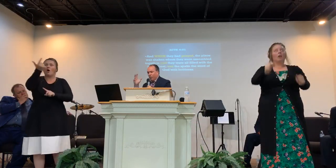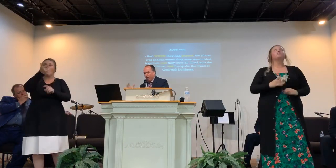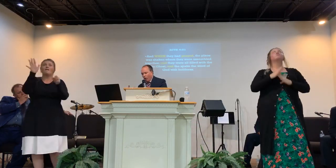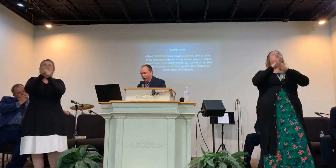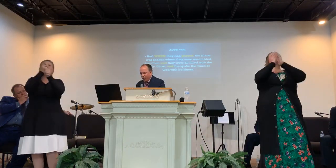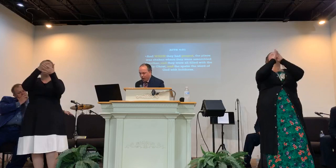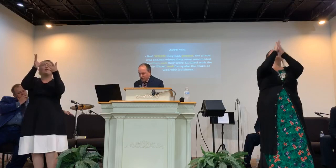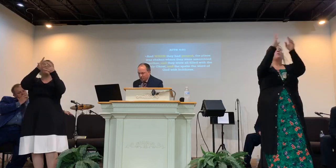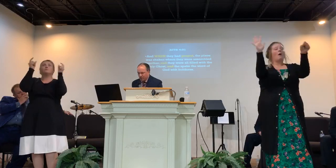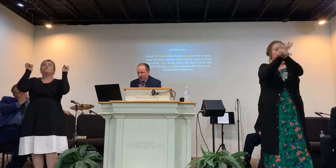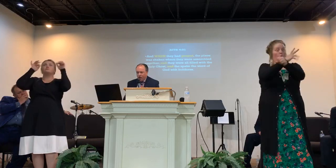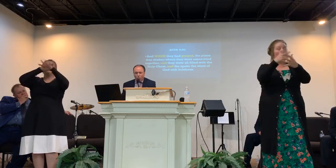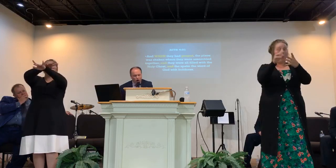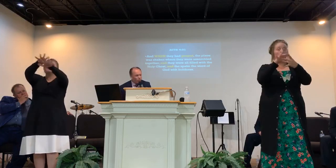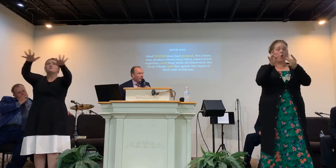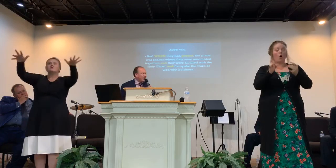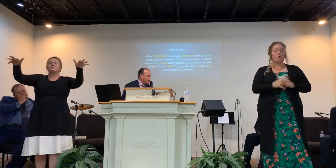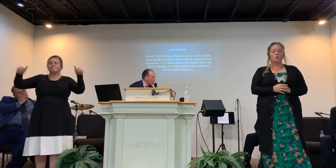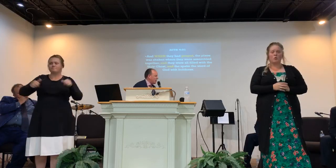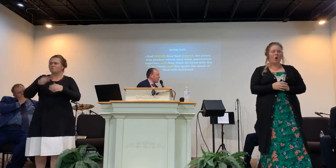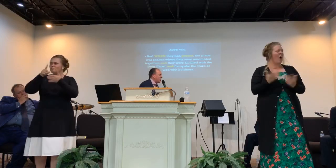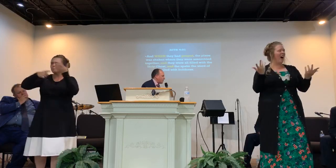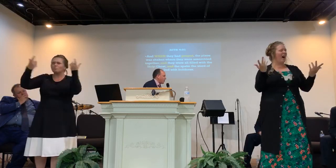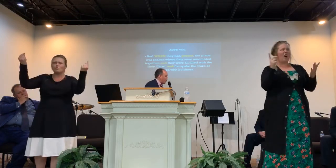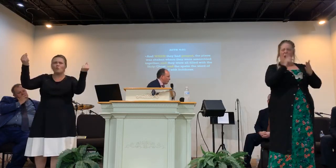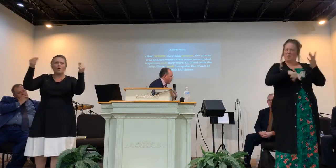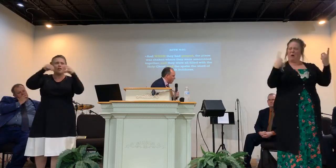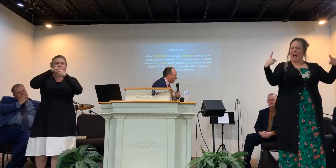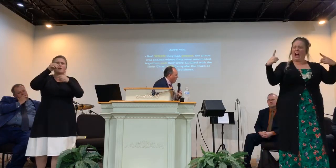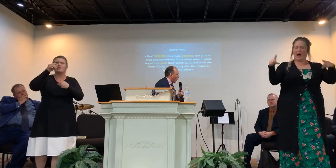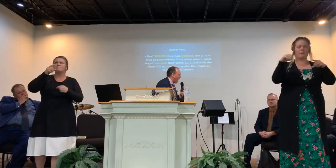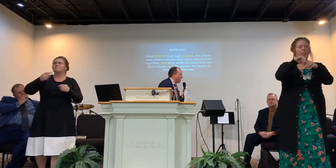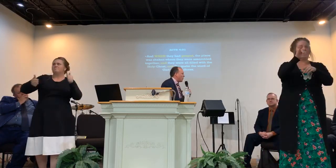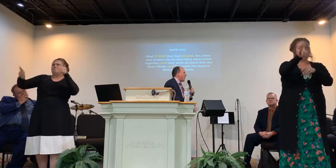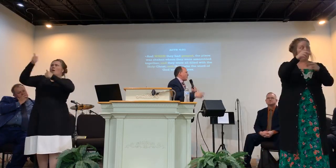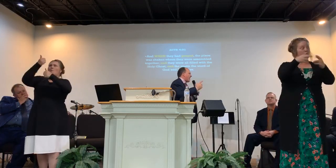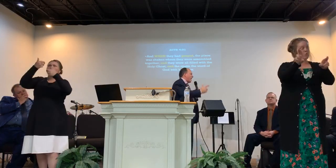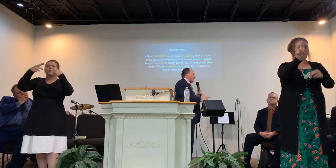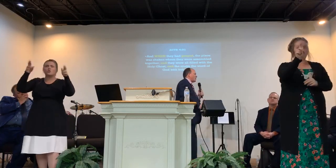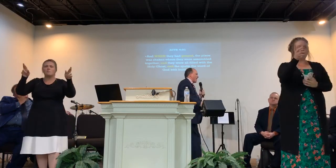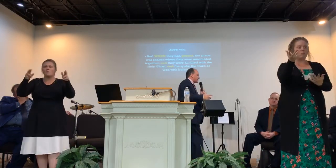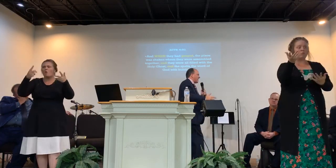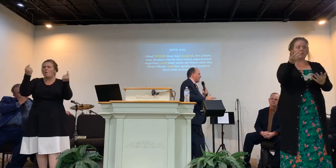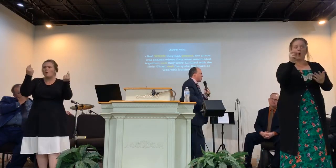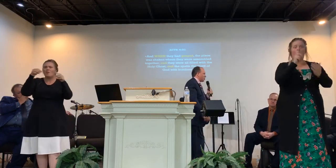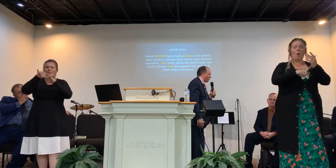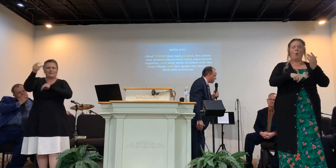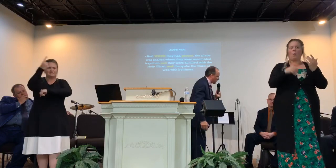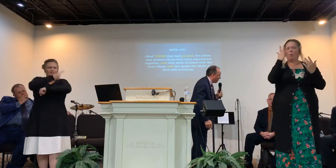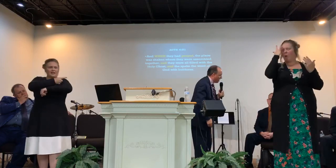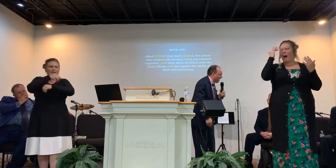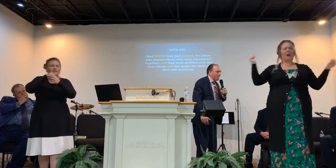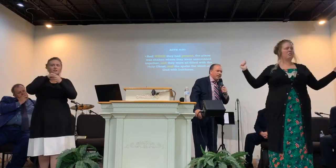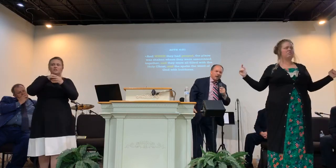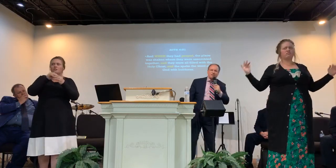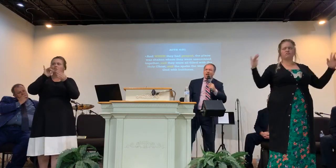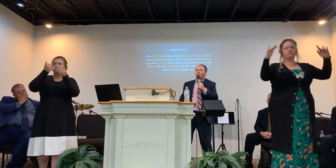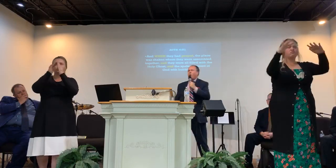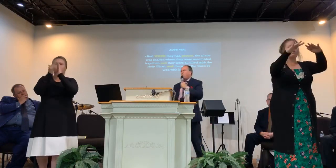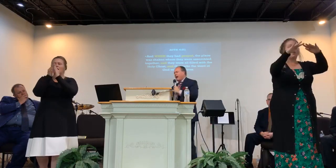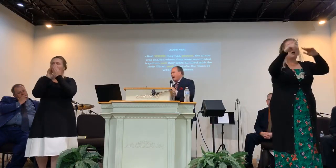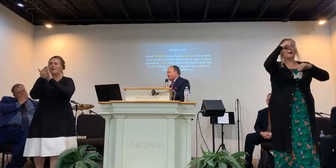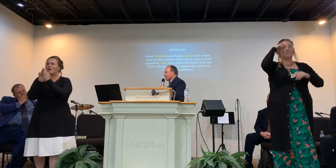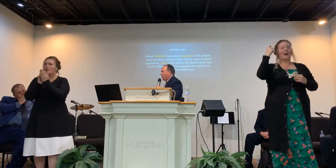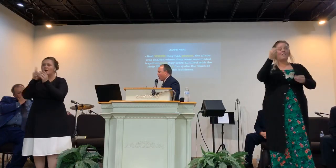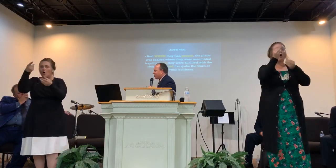filled with the Holy Ghost. What were they doing in the upper room? Why were they there in that day on Jerusalem? Because they